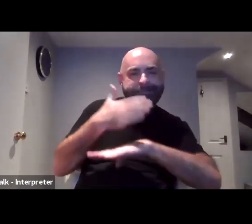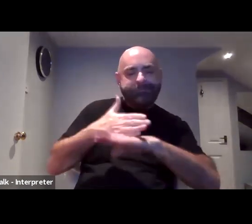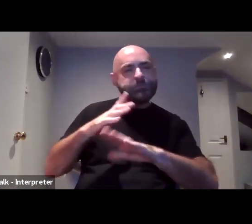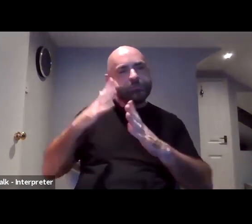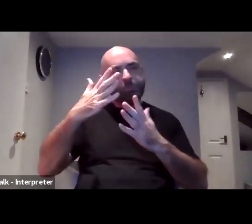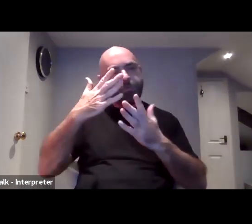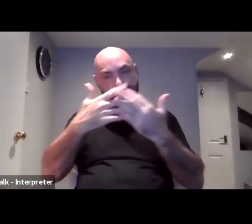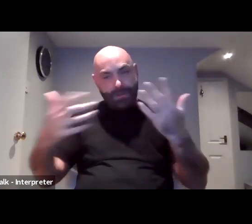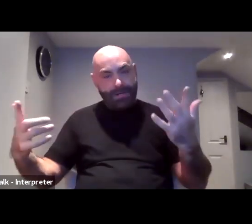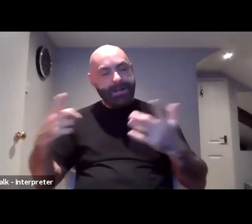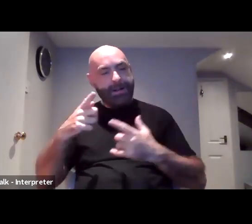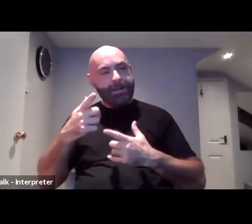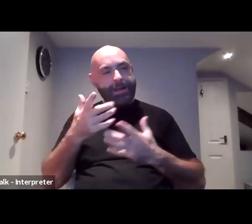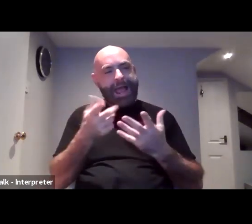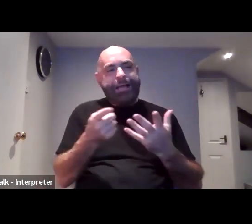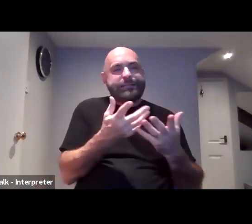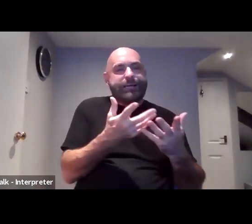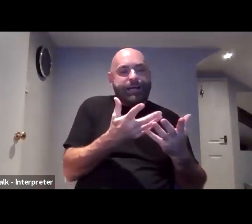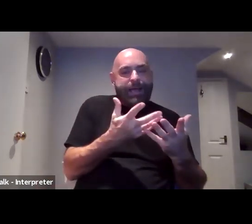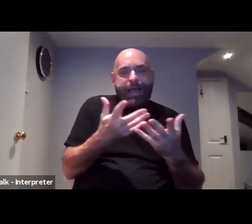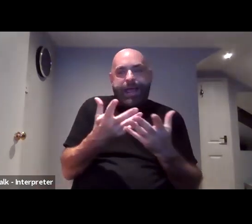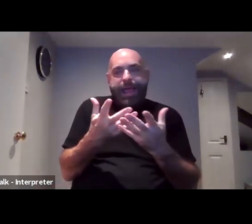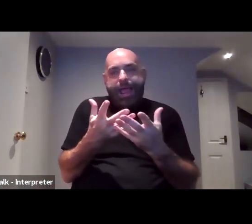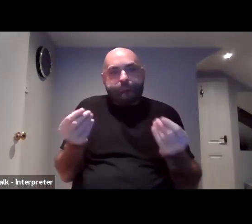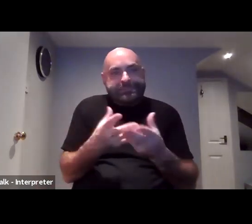on. And the absence of those good things